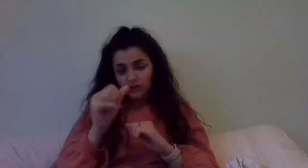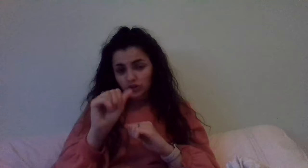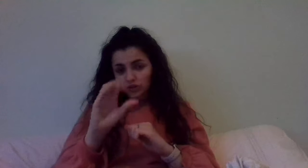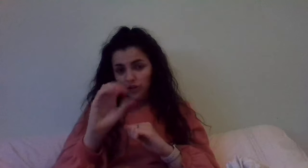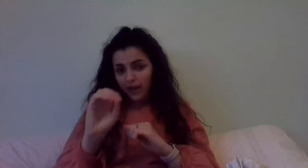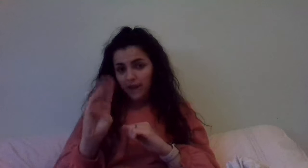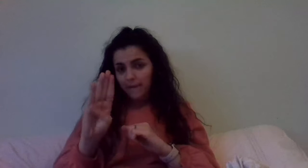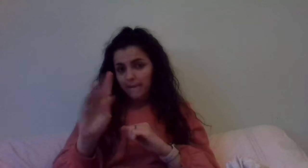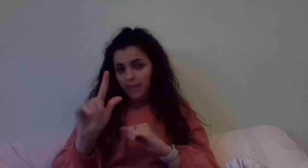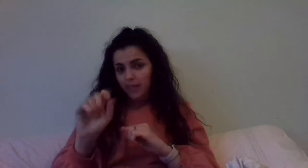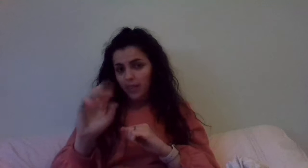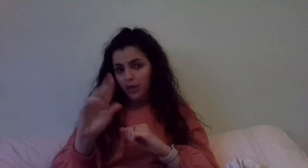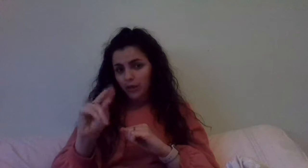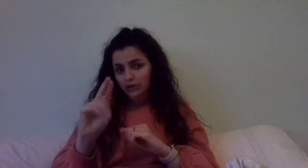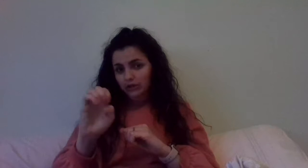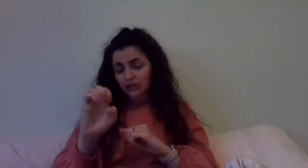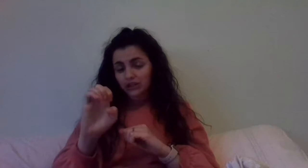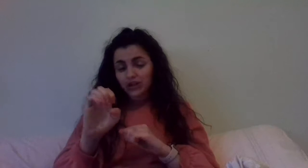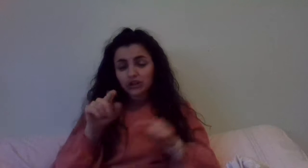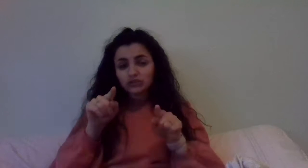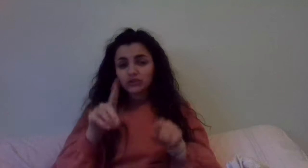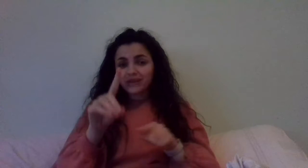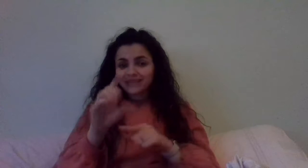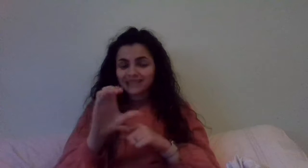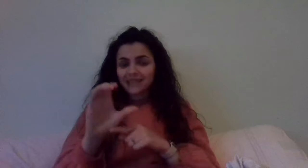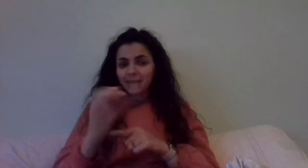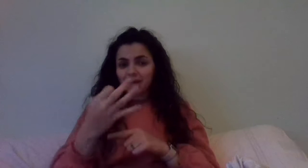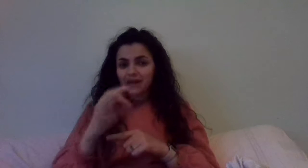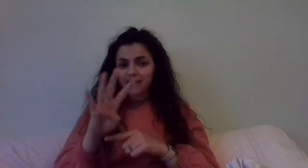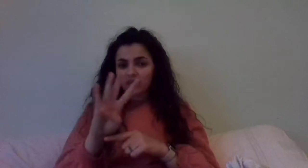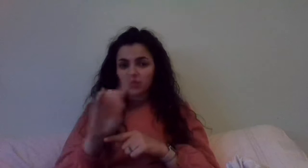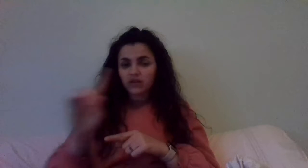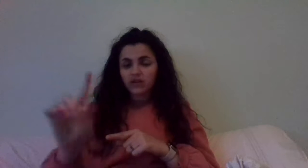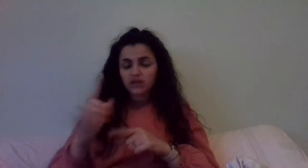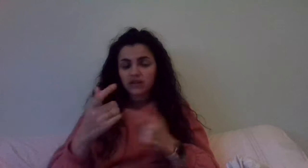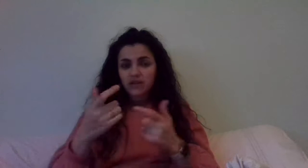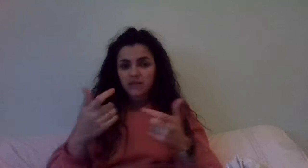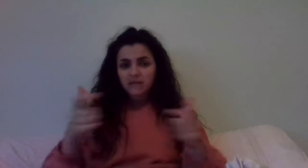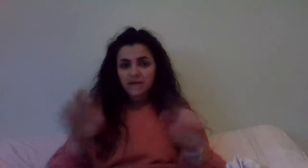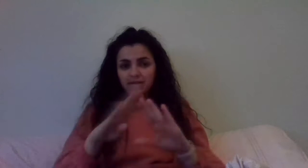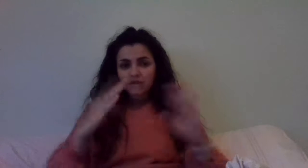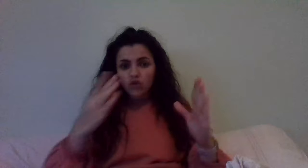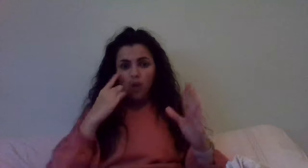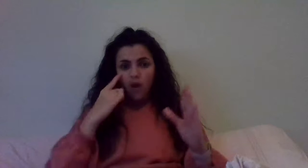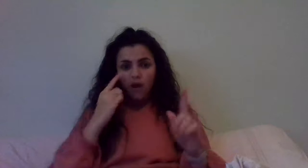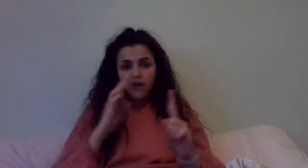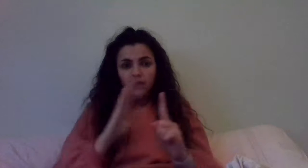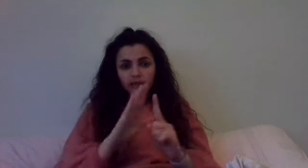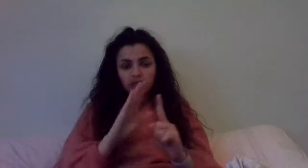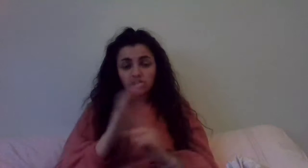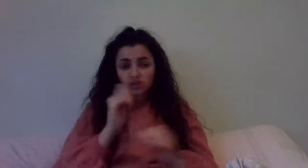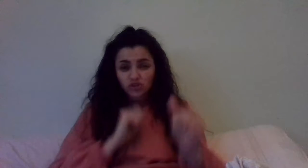December of 1941 when the big opening for his show was undermined by national